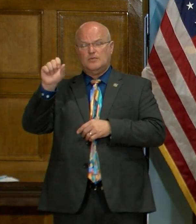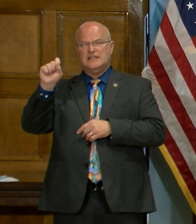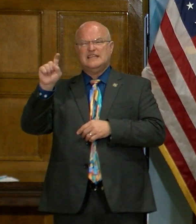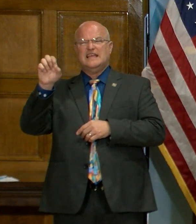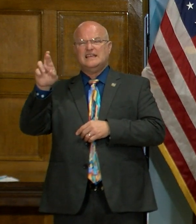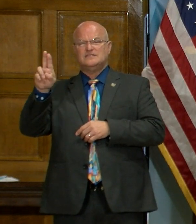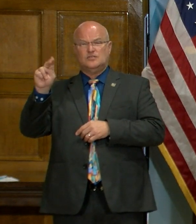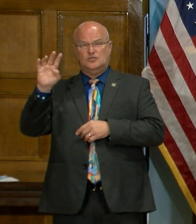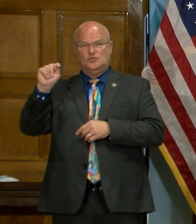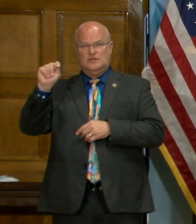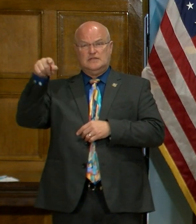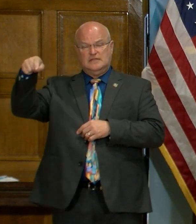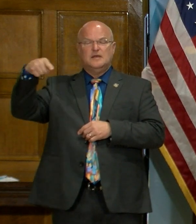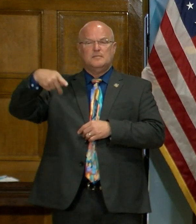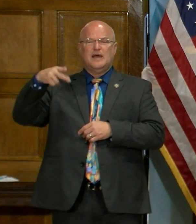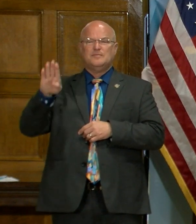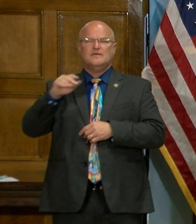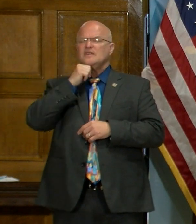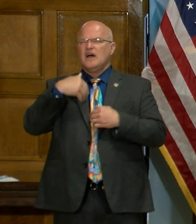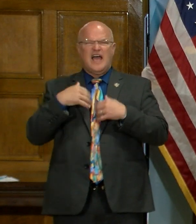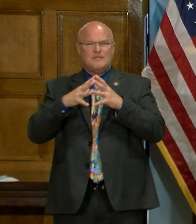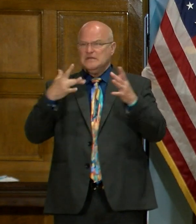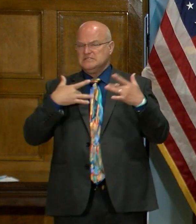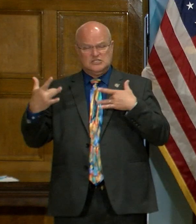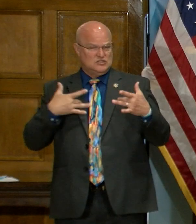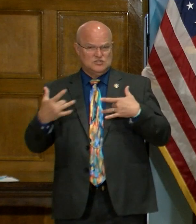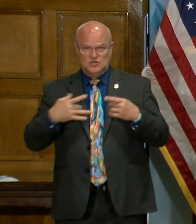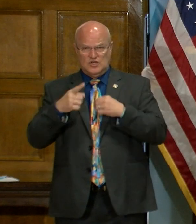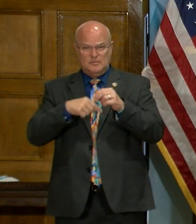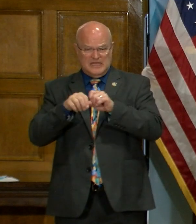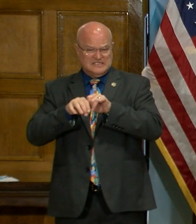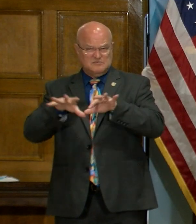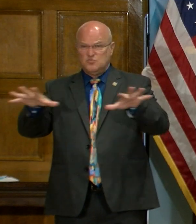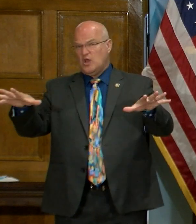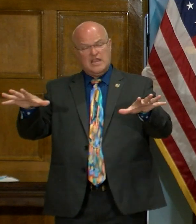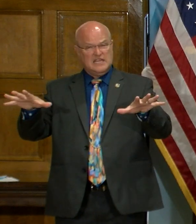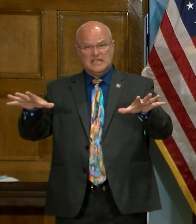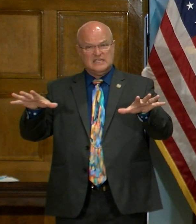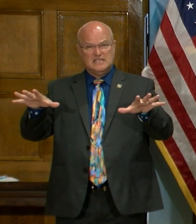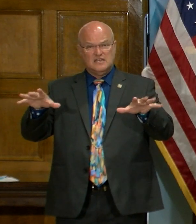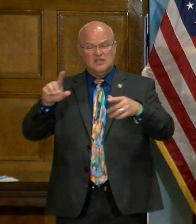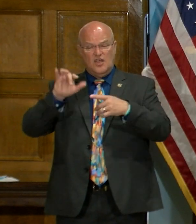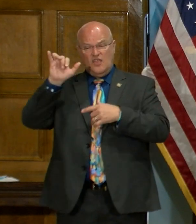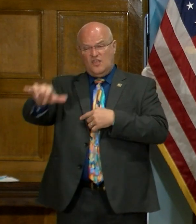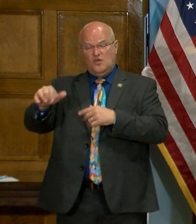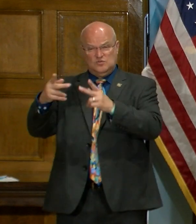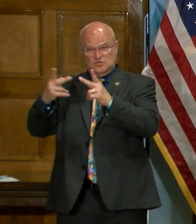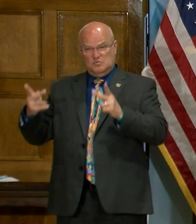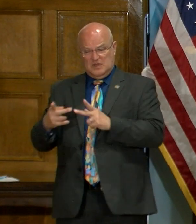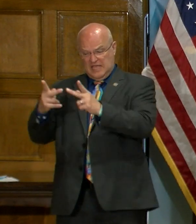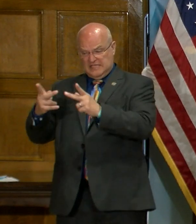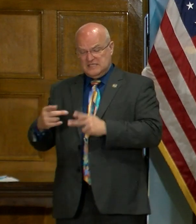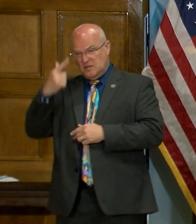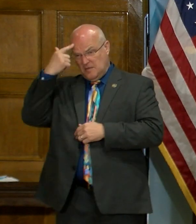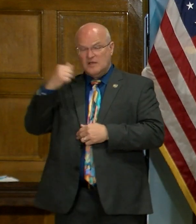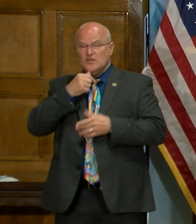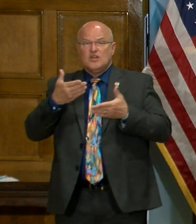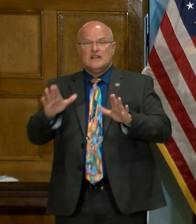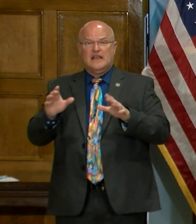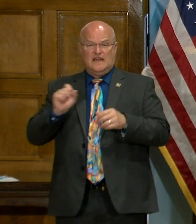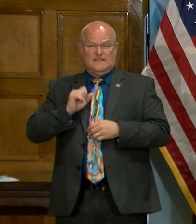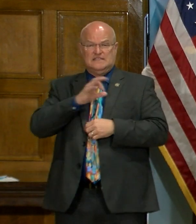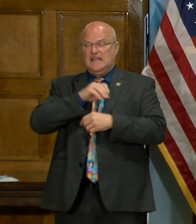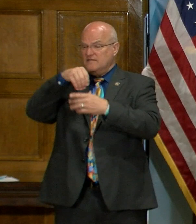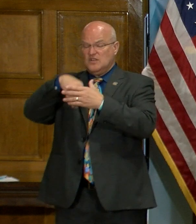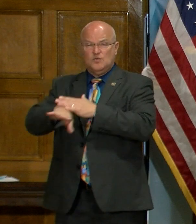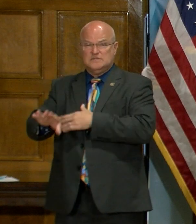Pine Bluff. I don't have much concern on spreading it to those facilities because we don't allow the staff